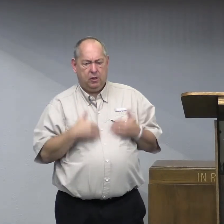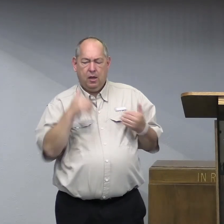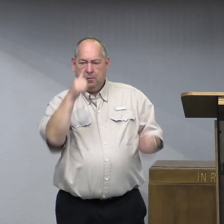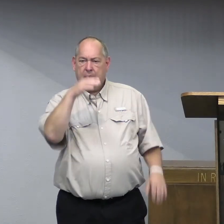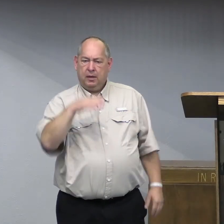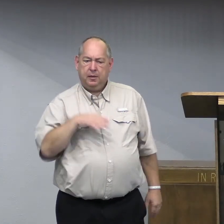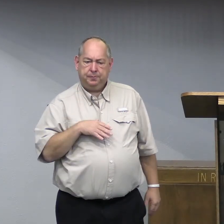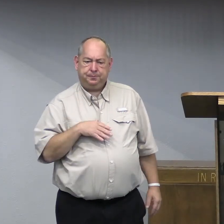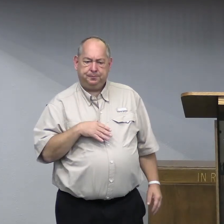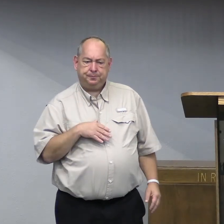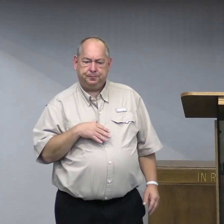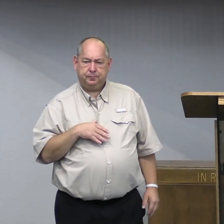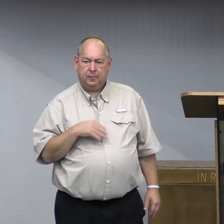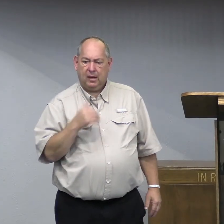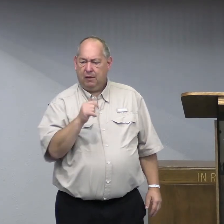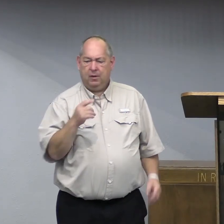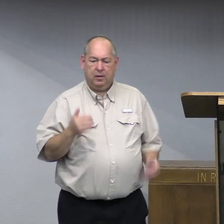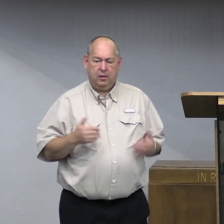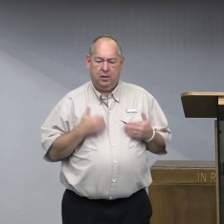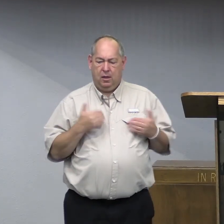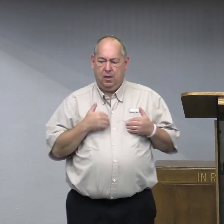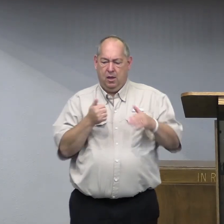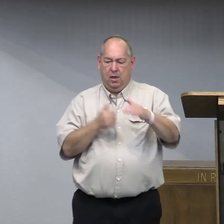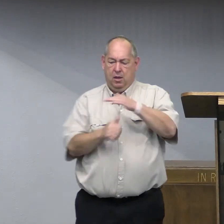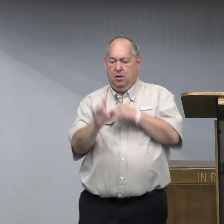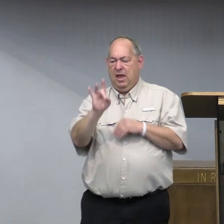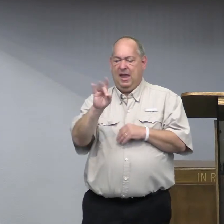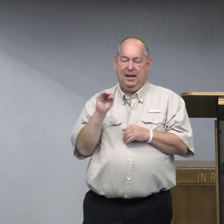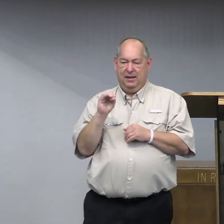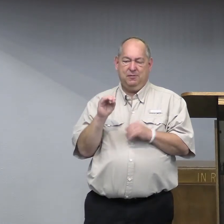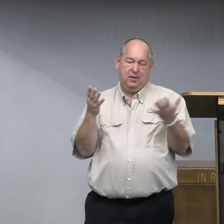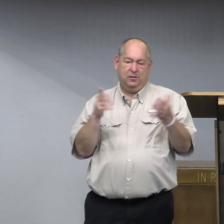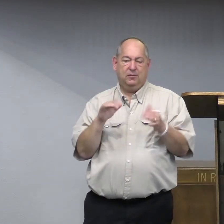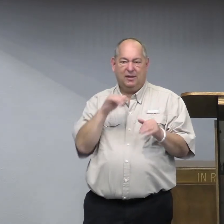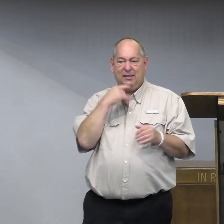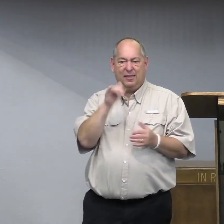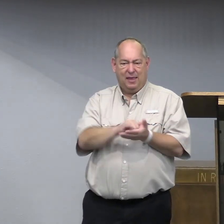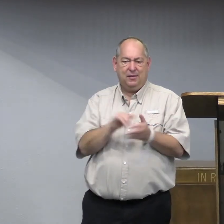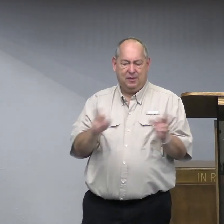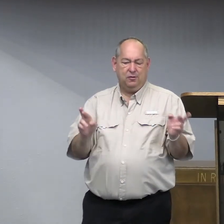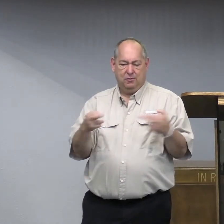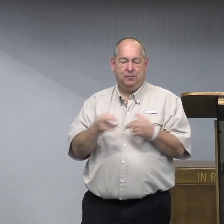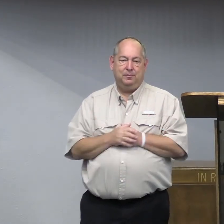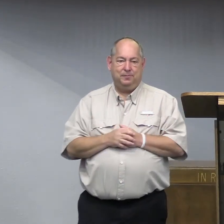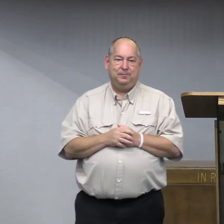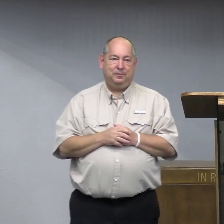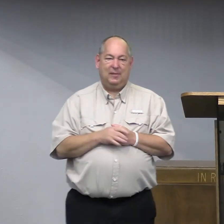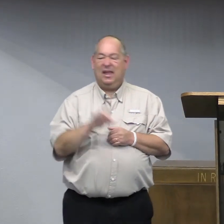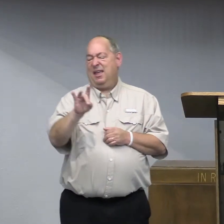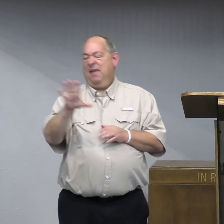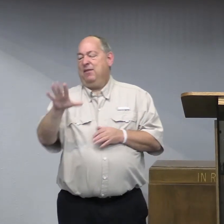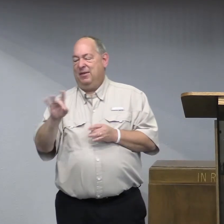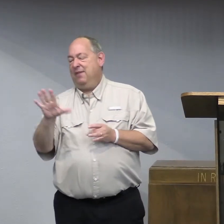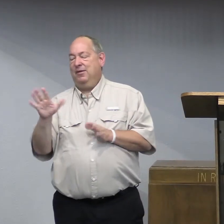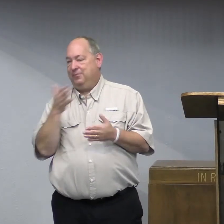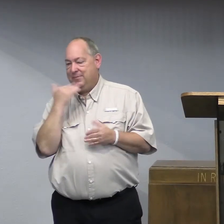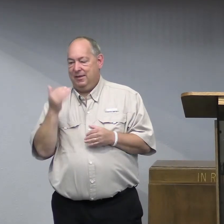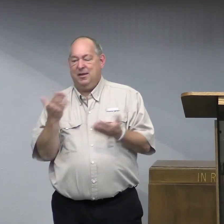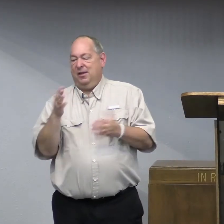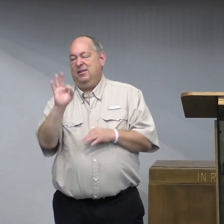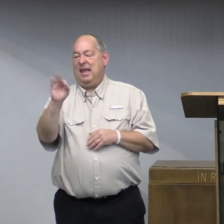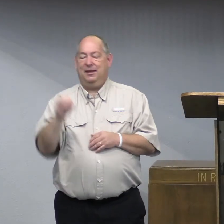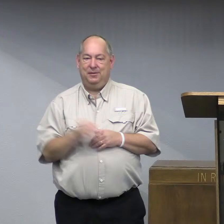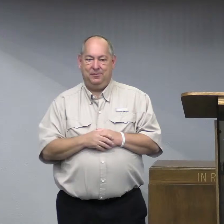man. Anyone's young that's under 80, okay? Let's just go with that in this room. 85. Let's shoot for 90.